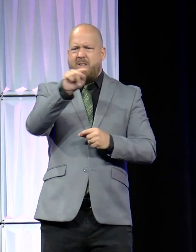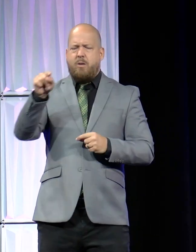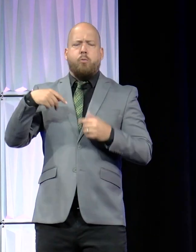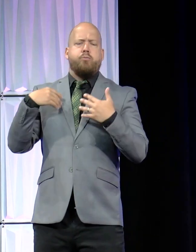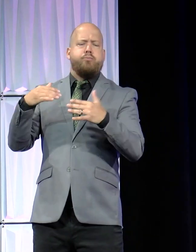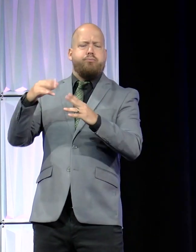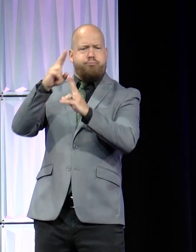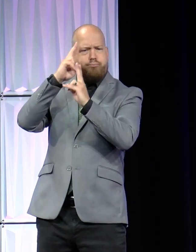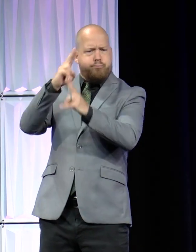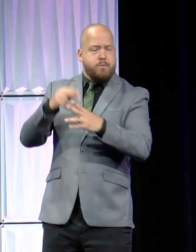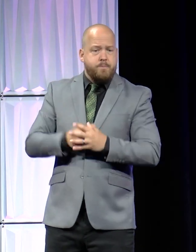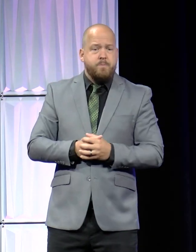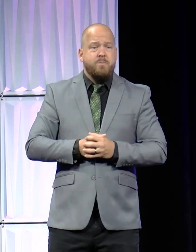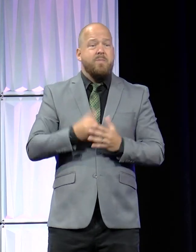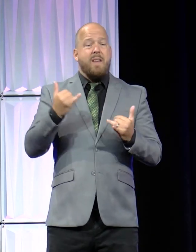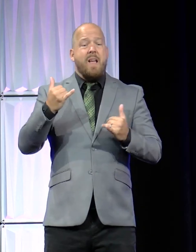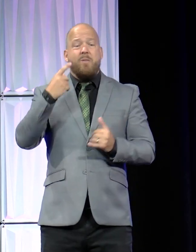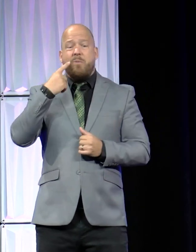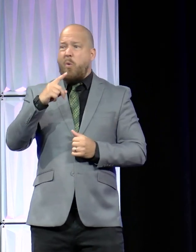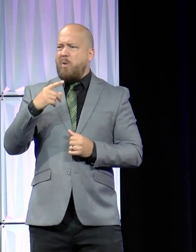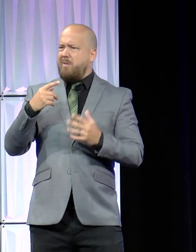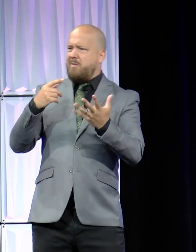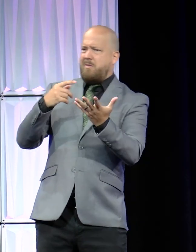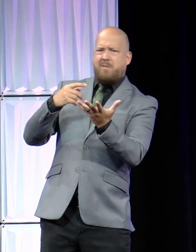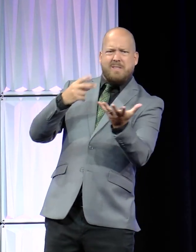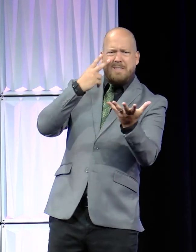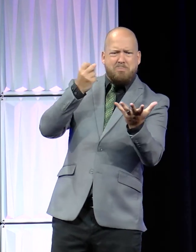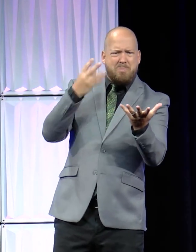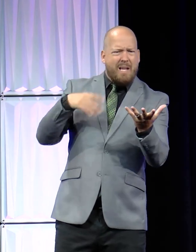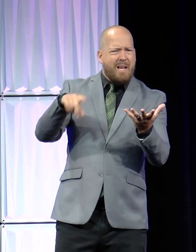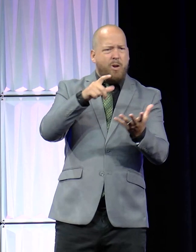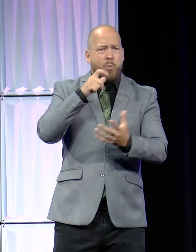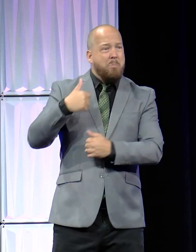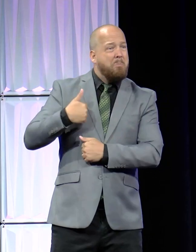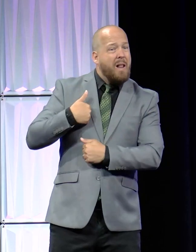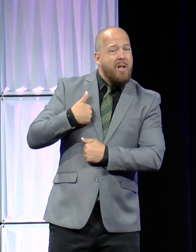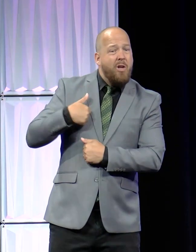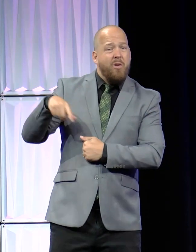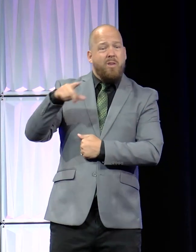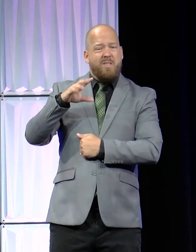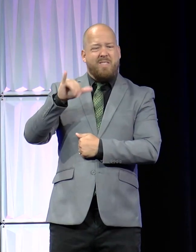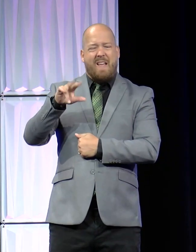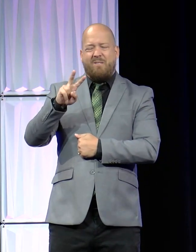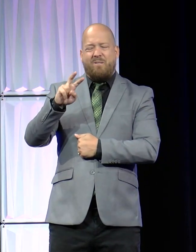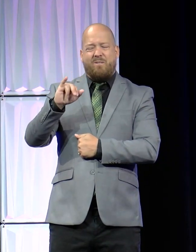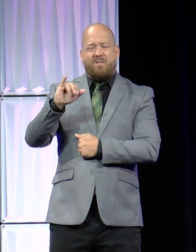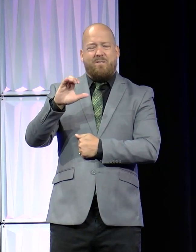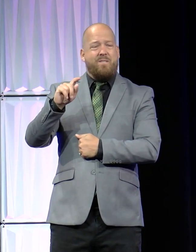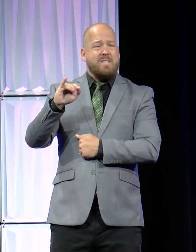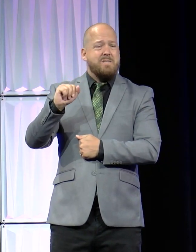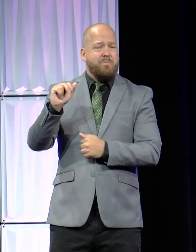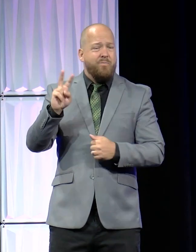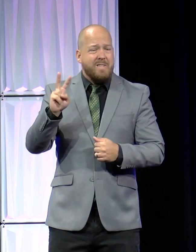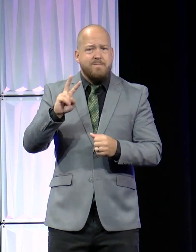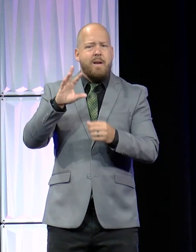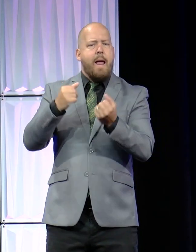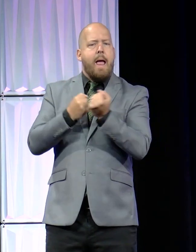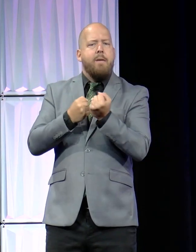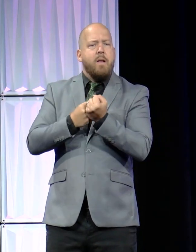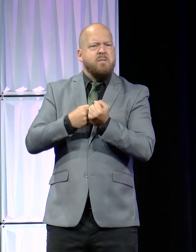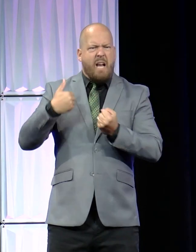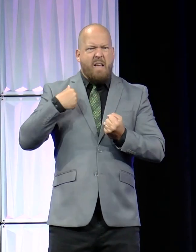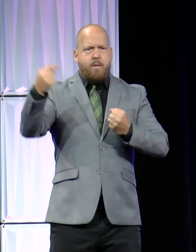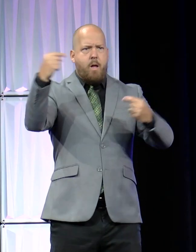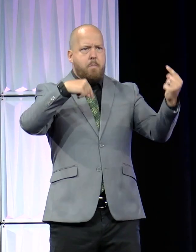advocates from the military in the room today, and really looking forward to connecting with you, attending your presentations. As this group